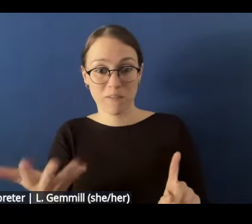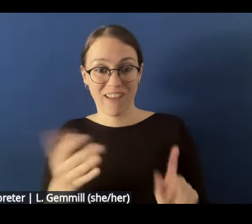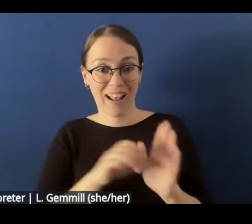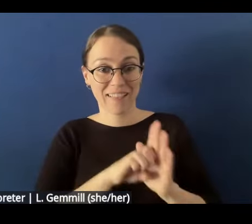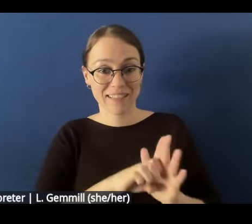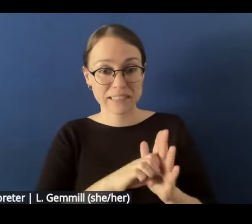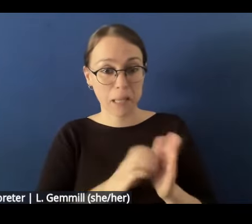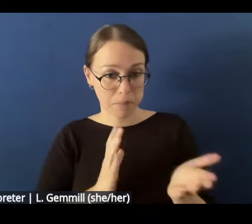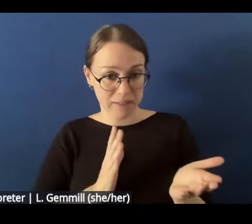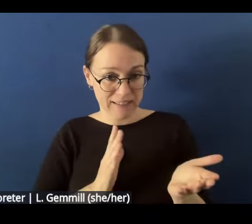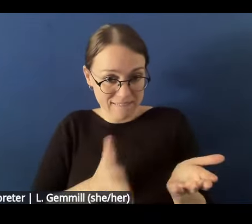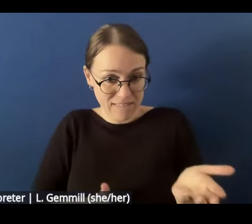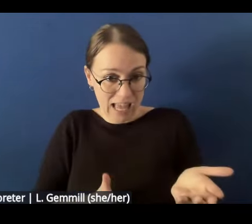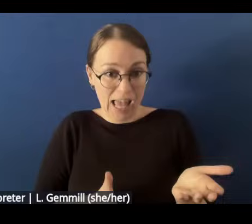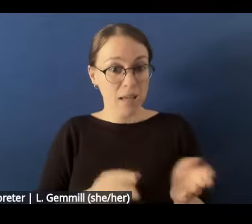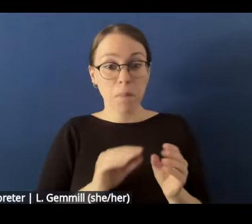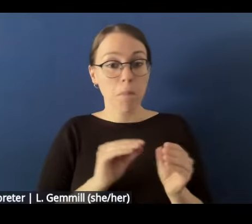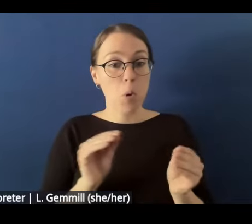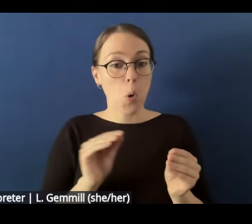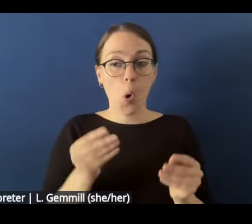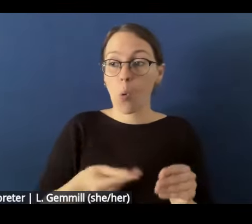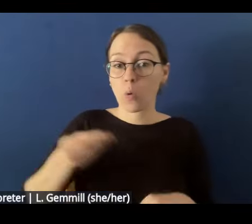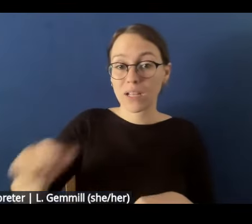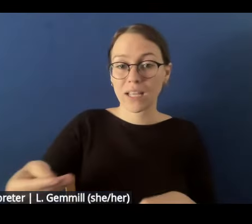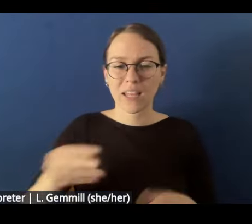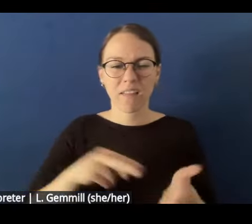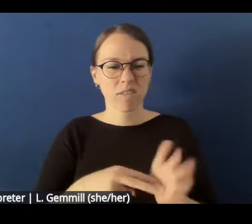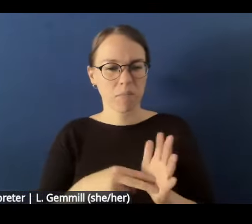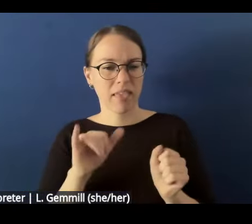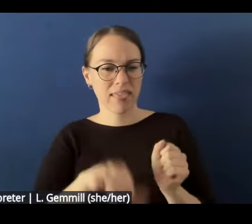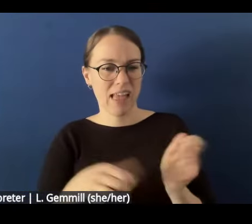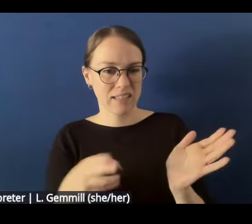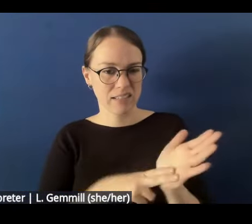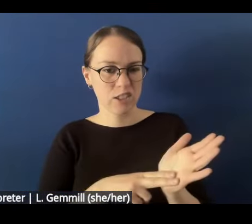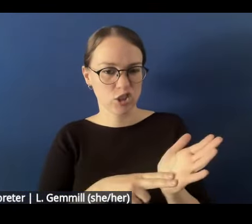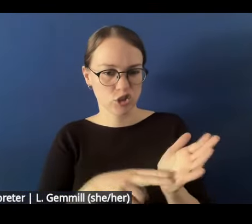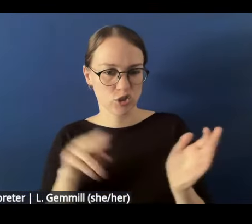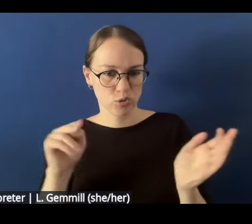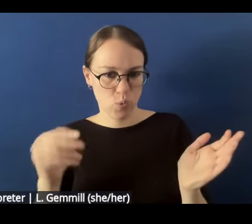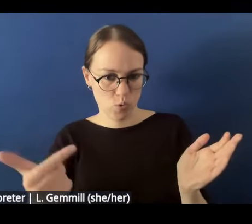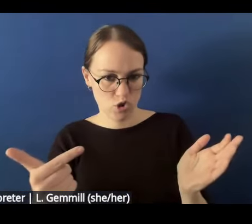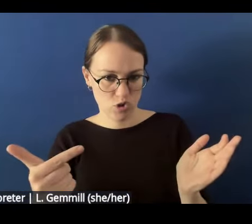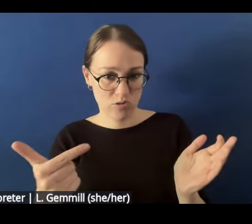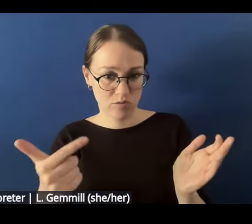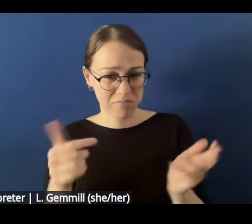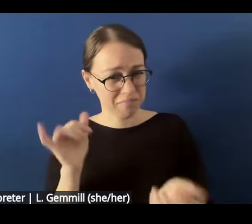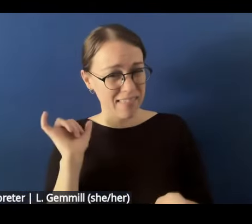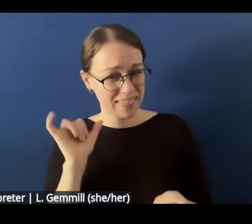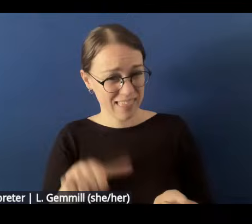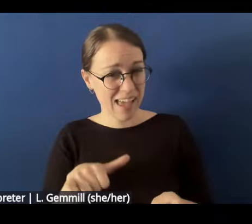sample, then we're going to assume that signature is bad. Is that the kind of direction